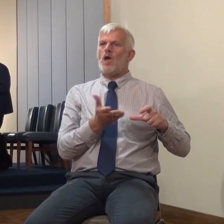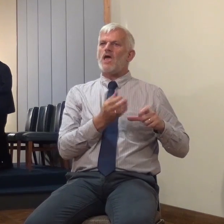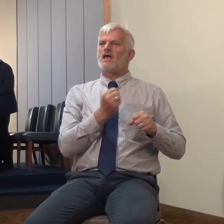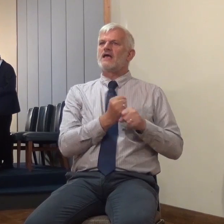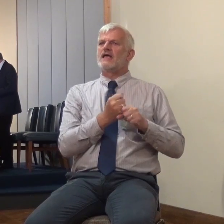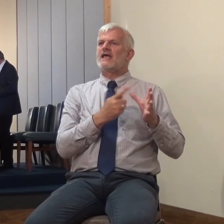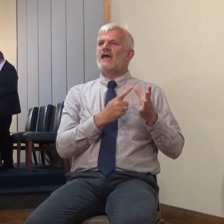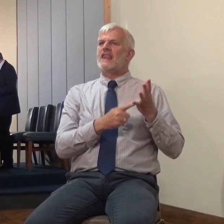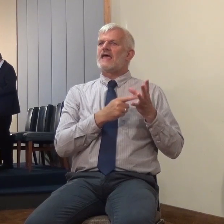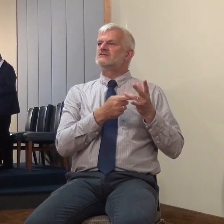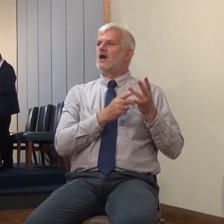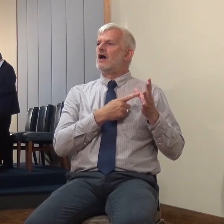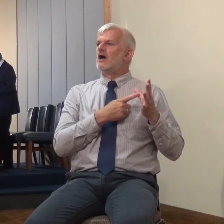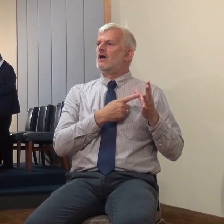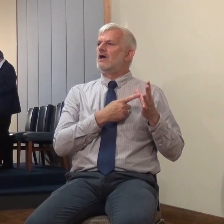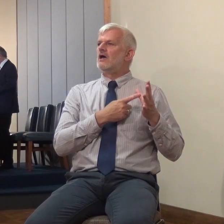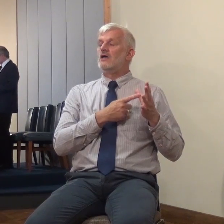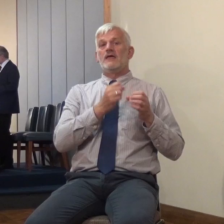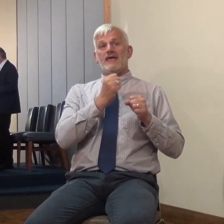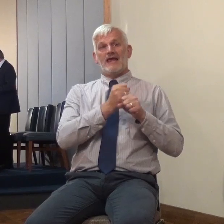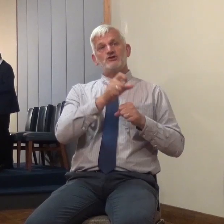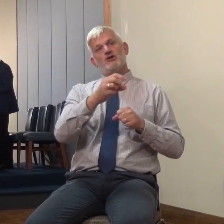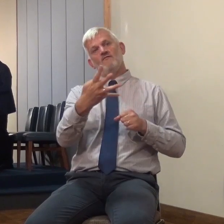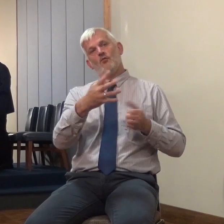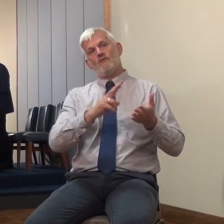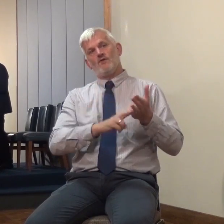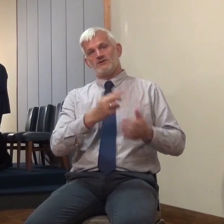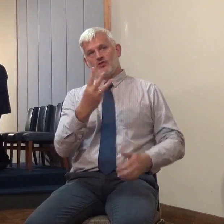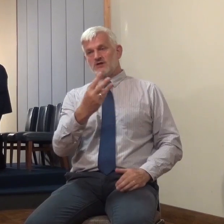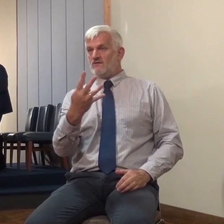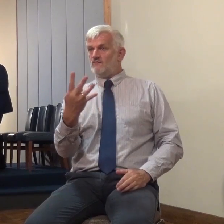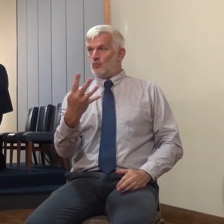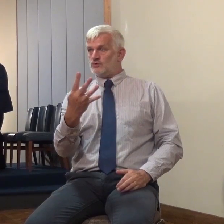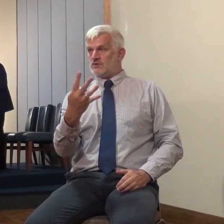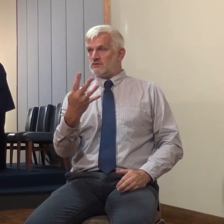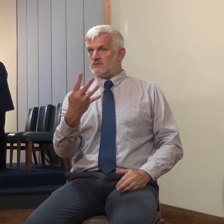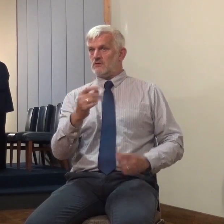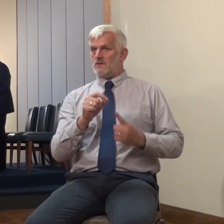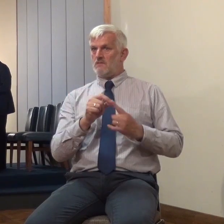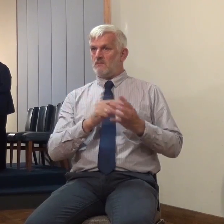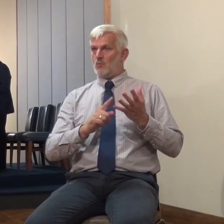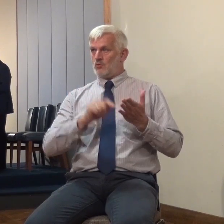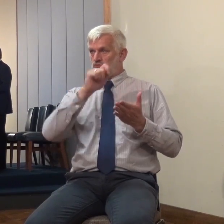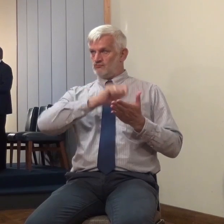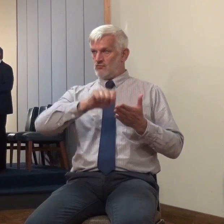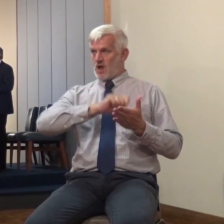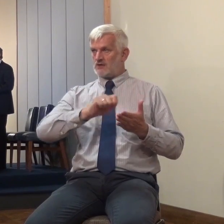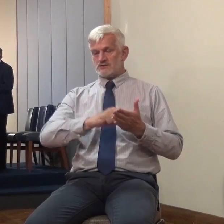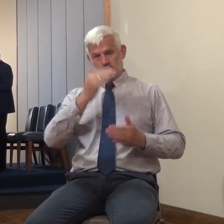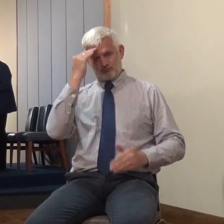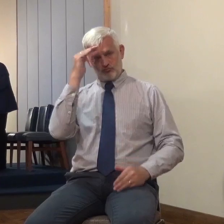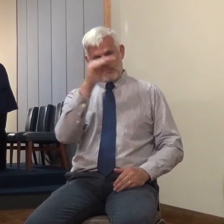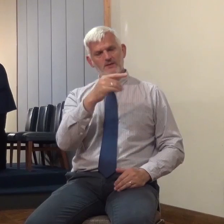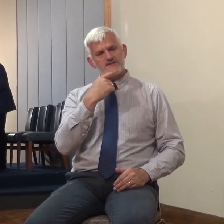him saying in Galatians chapter 4, verses 13 and 14 this: "You know how through infirmity